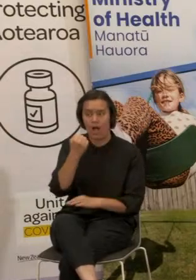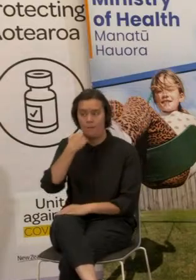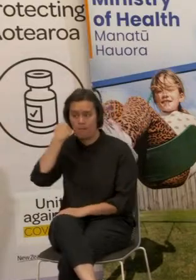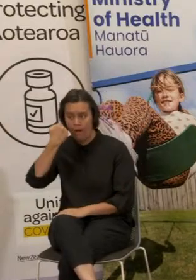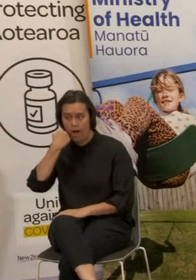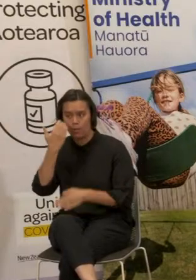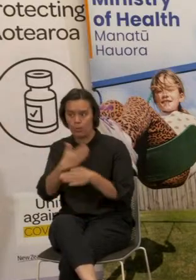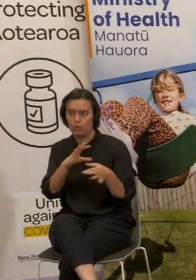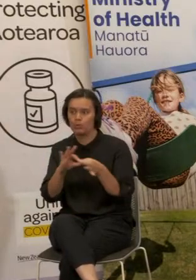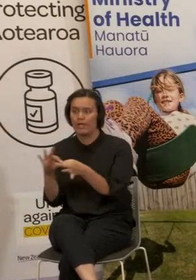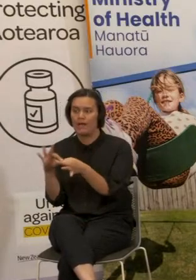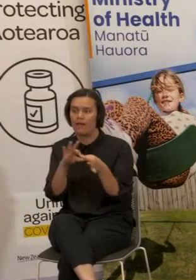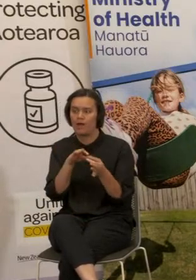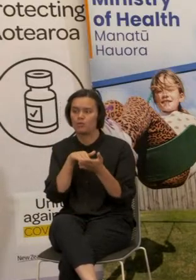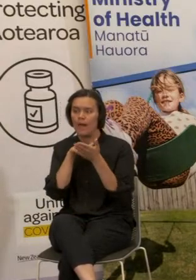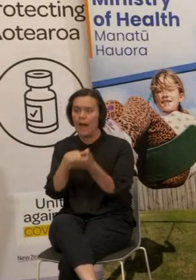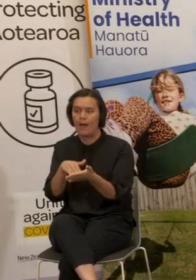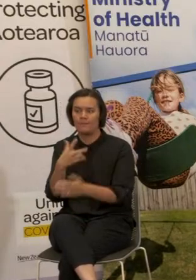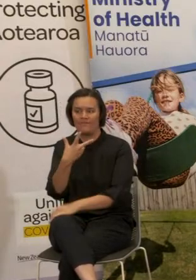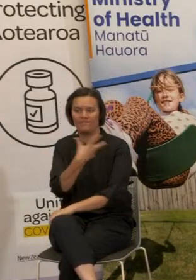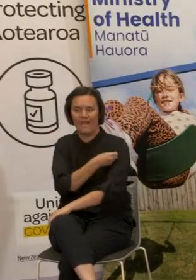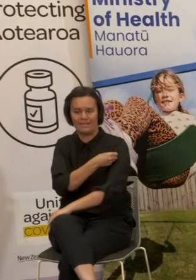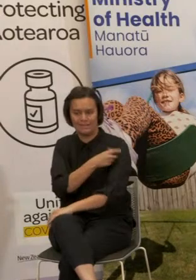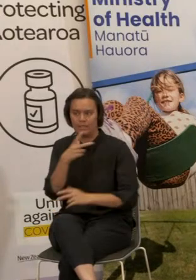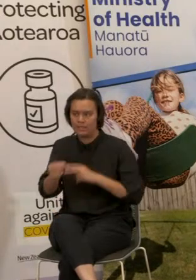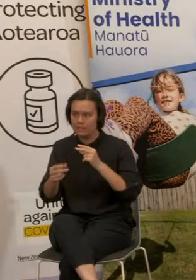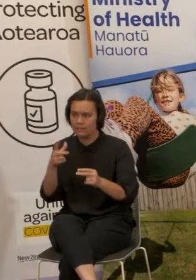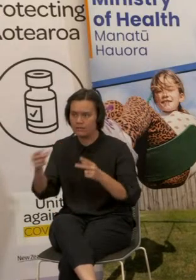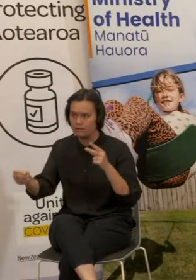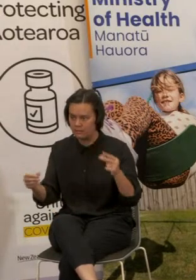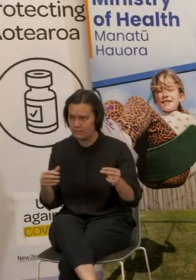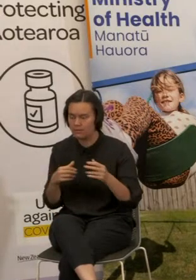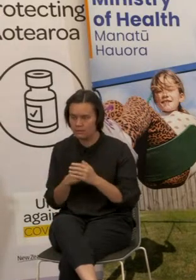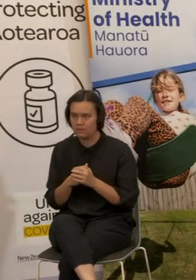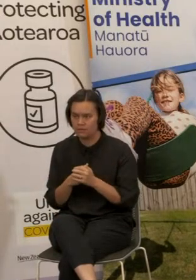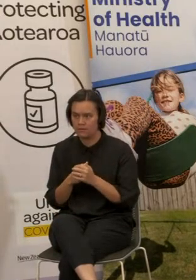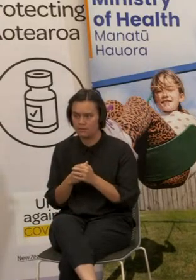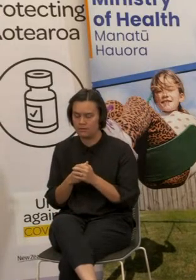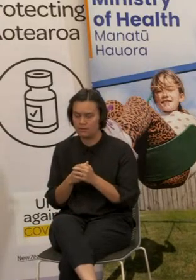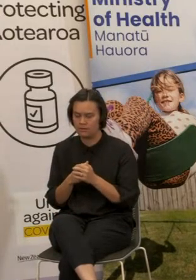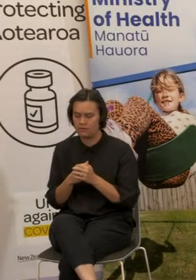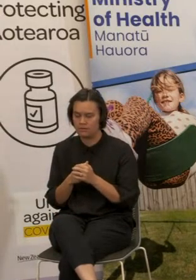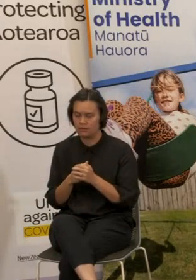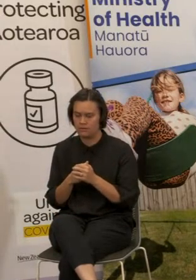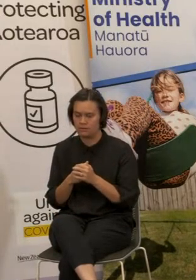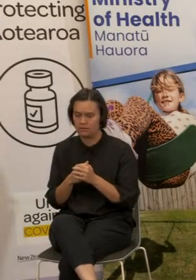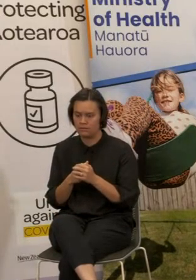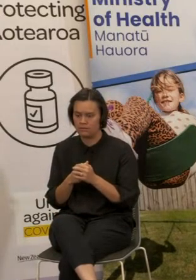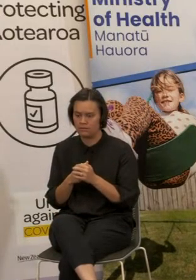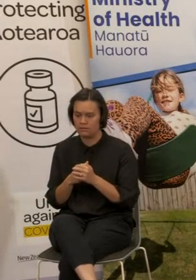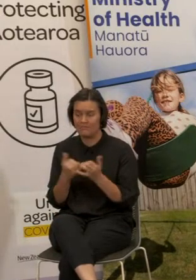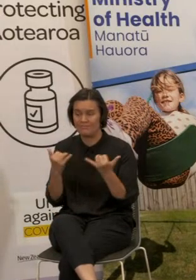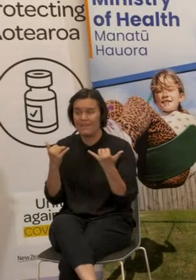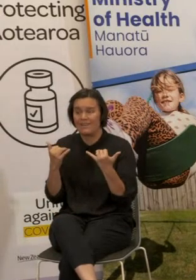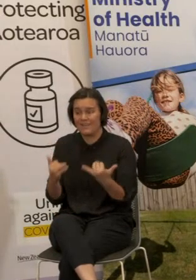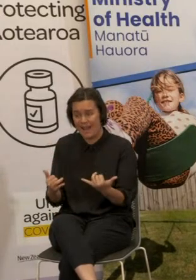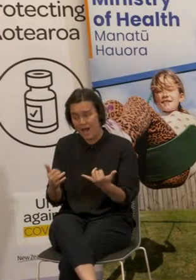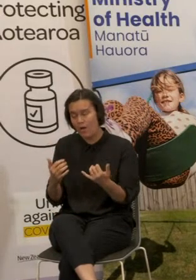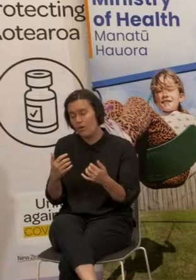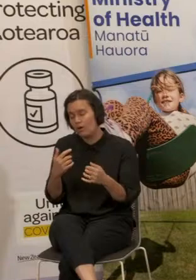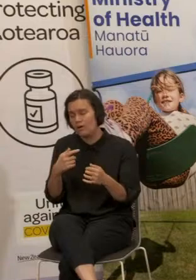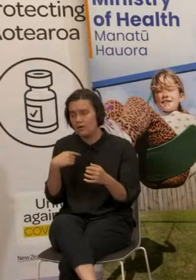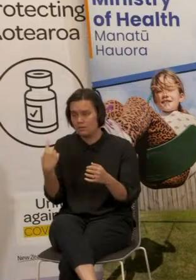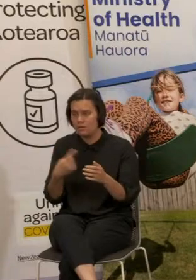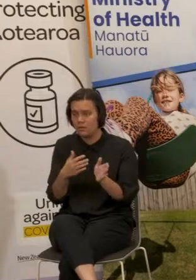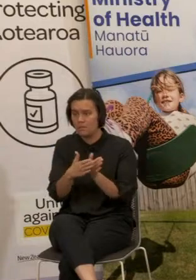the vaccine challenge. And I have to say, the broader health challenges that we're going to face now, because we're behind on prevention, we're behind